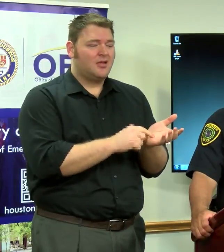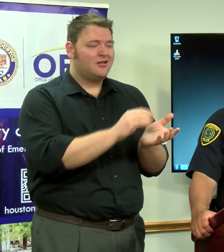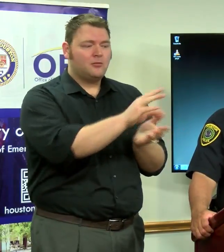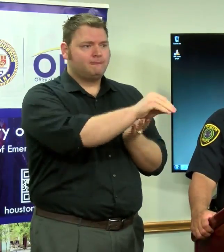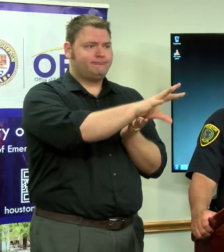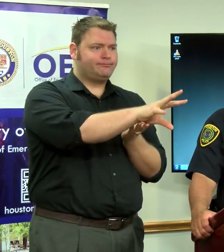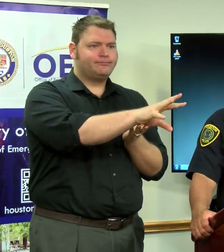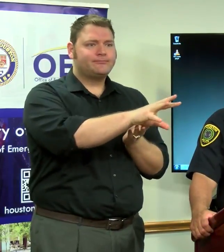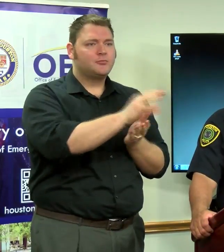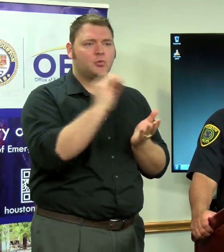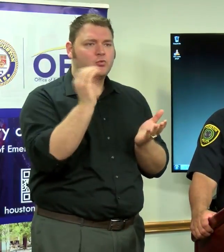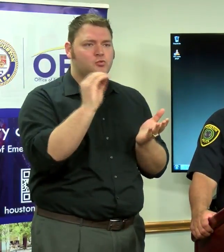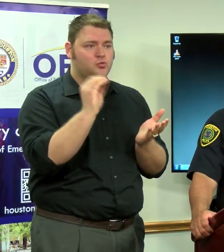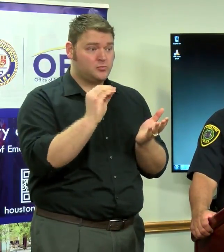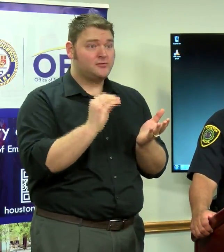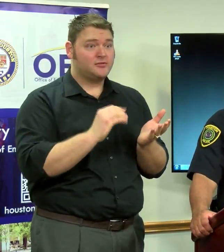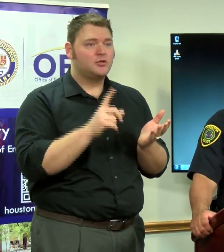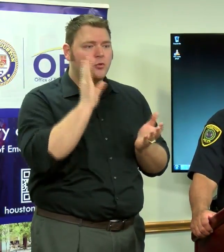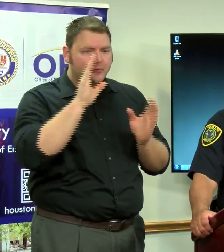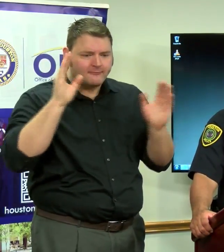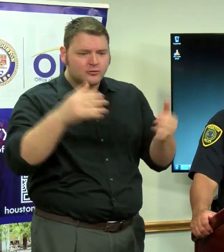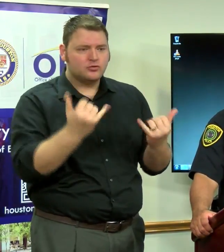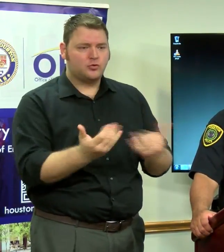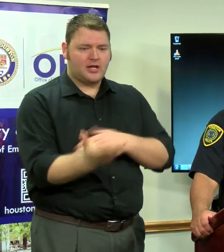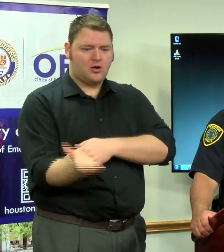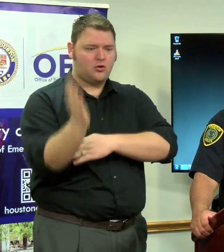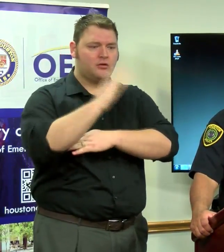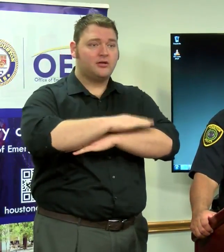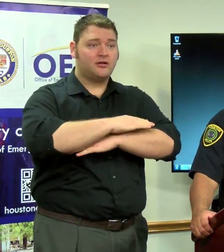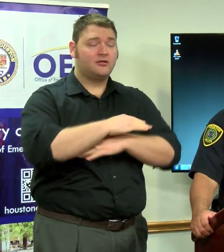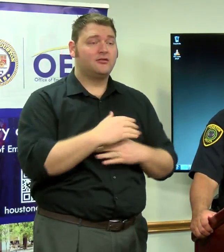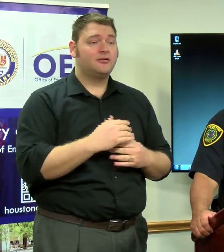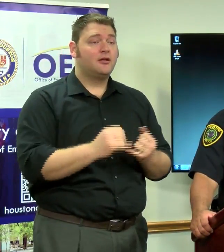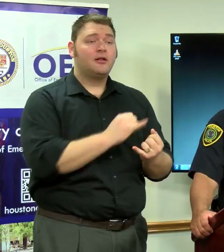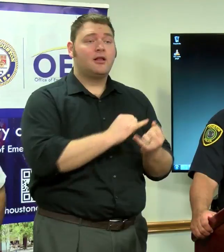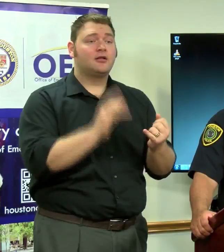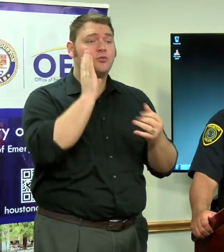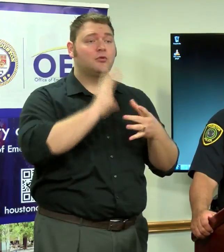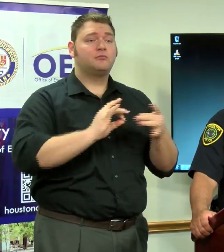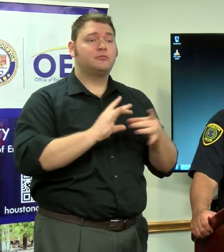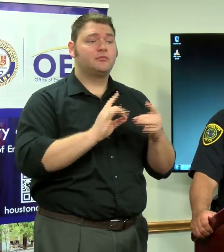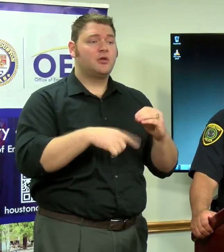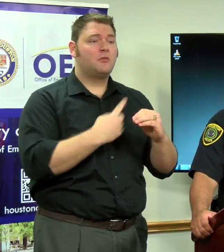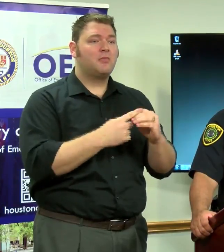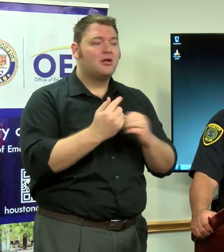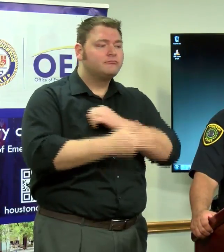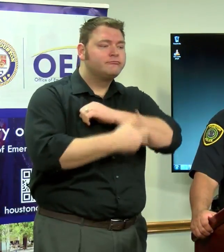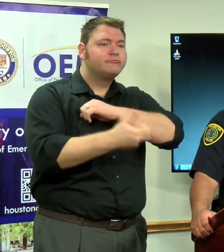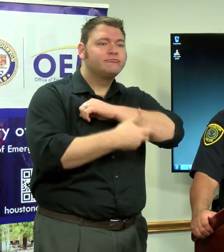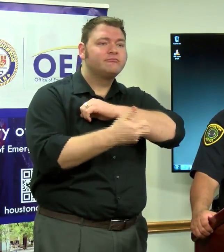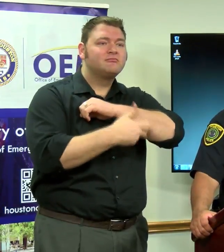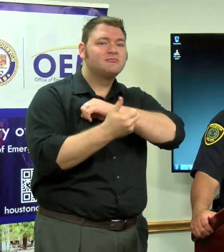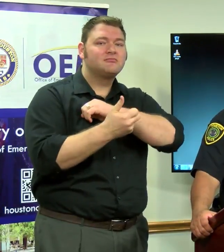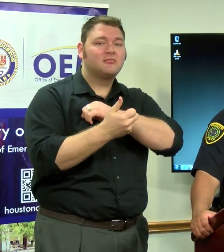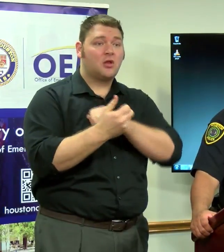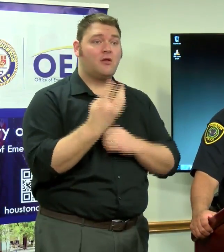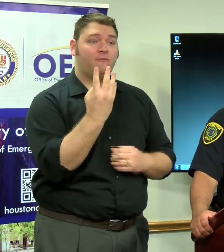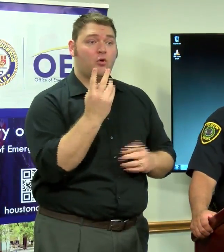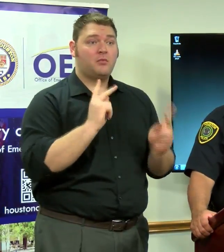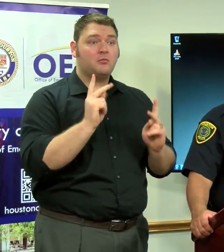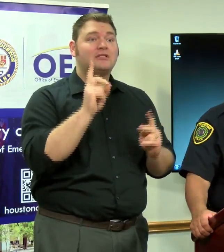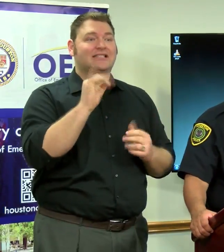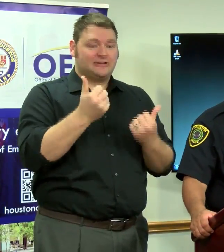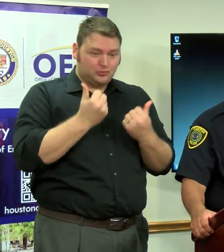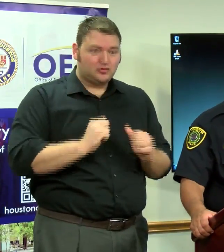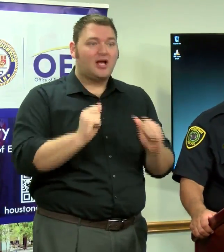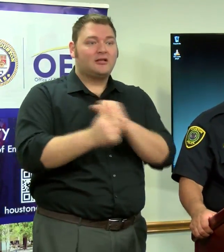in terms of the public safety emergency is the looting situation. We've had 4 people that tried to loot,